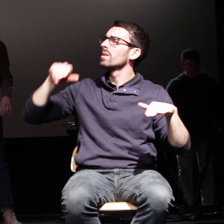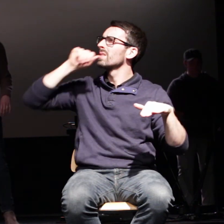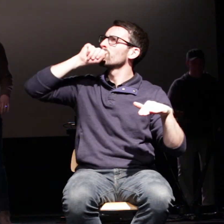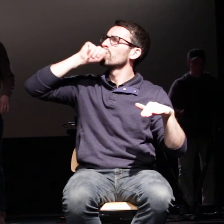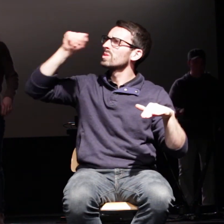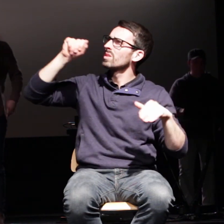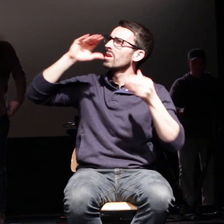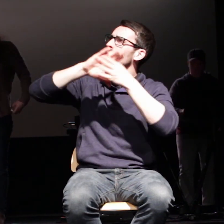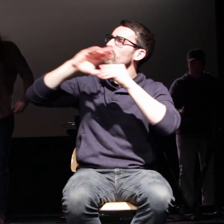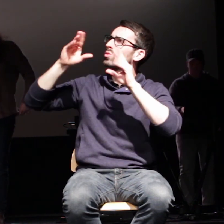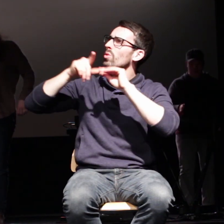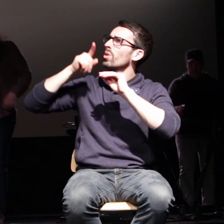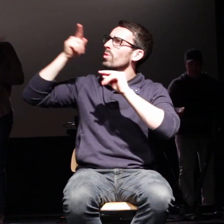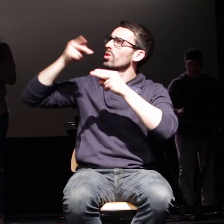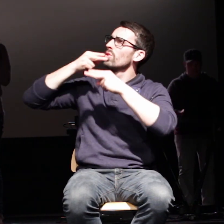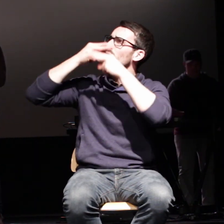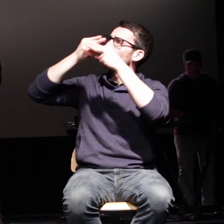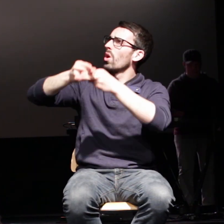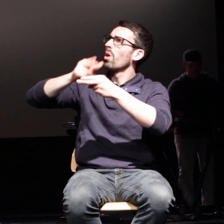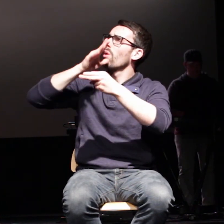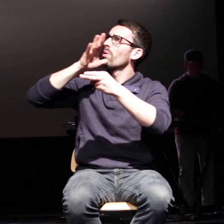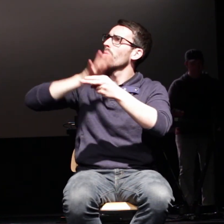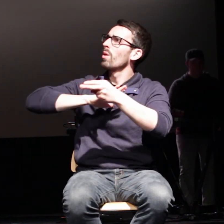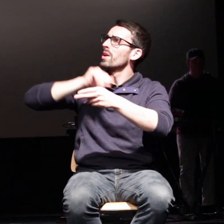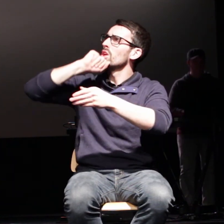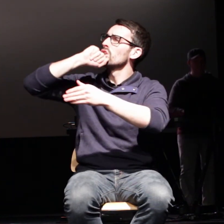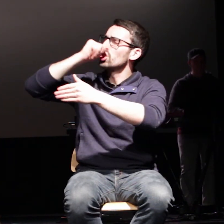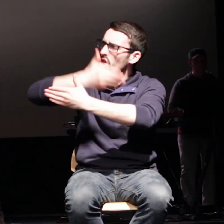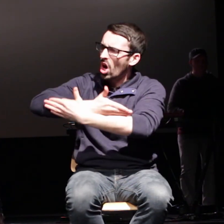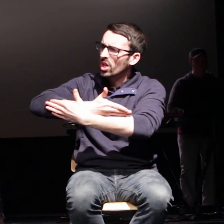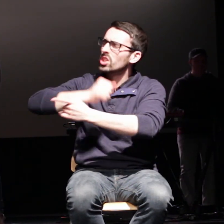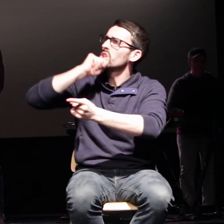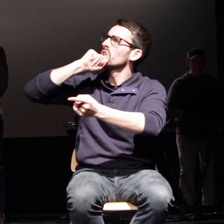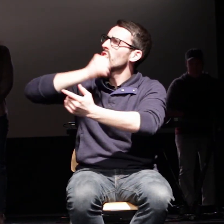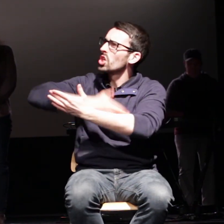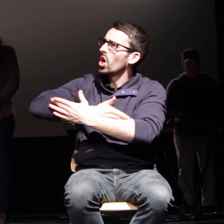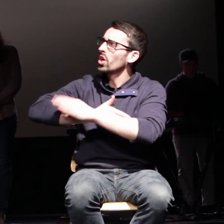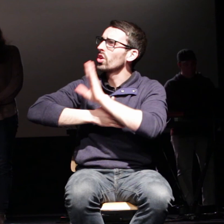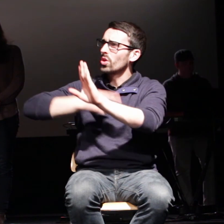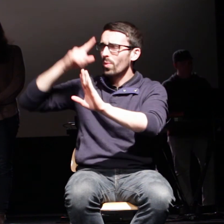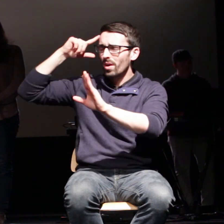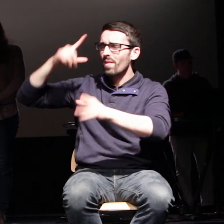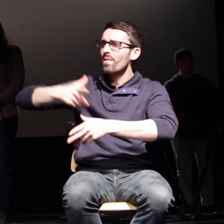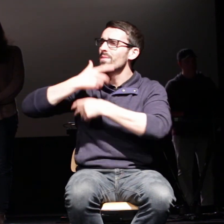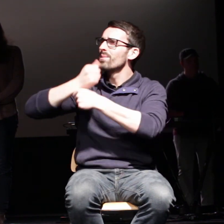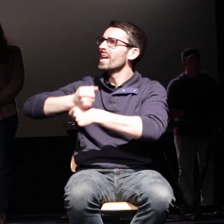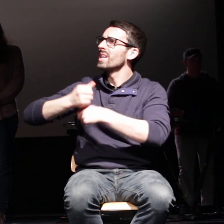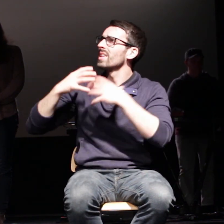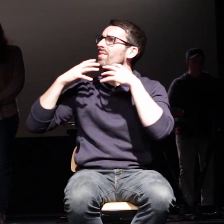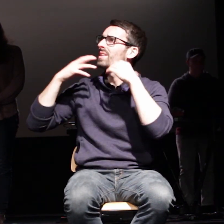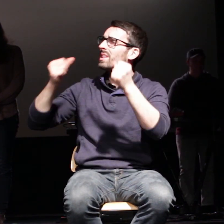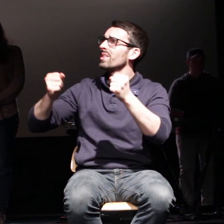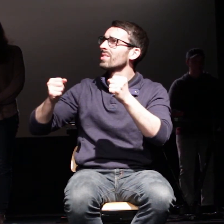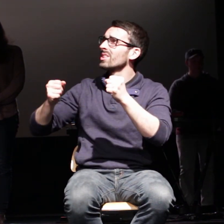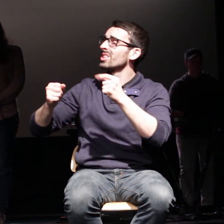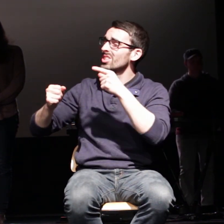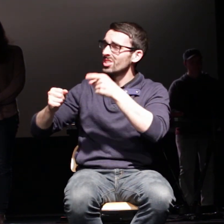called the woman daughter. Daughter, your faith has healed you. She wasn't your